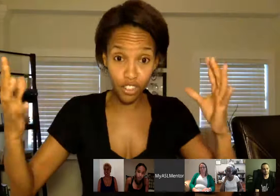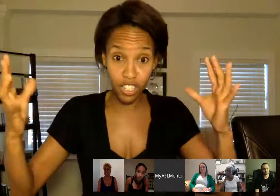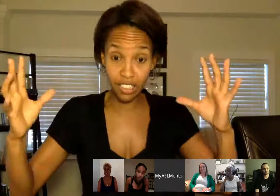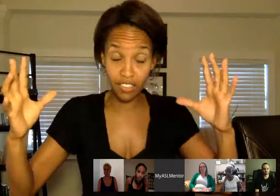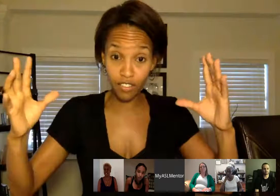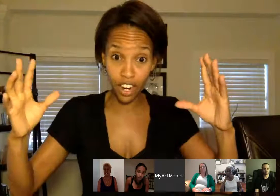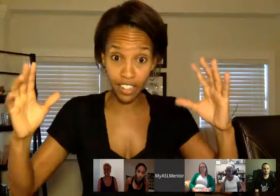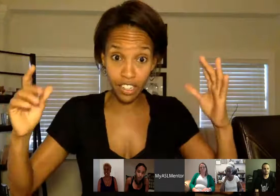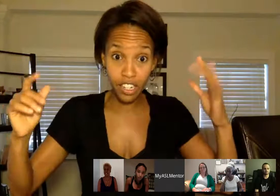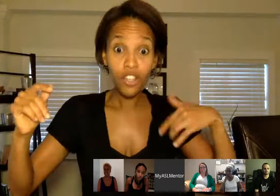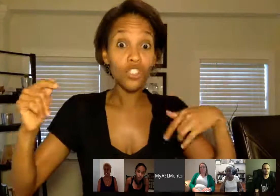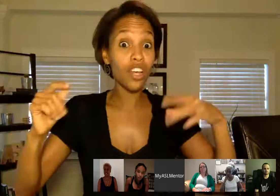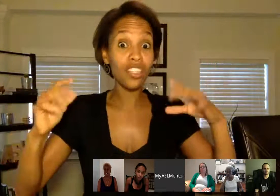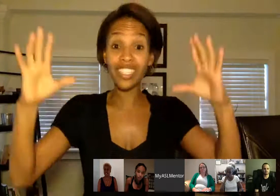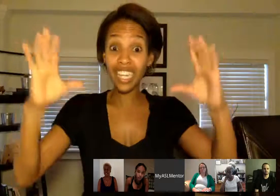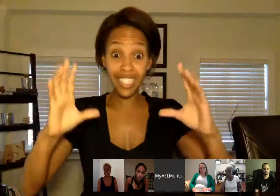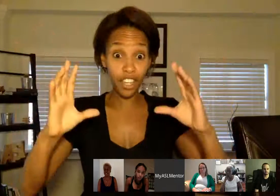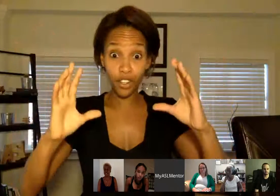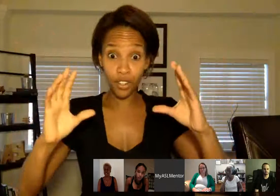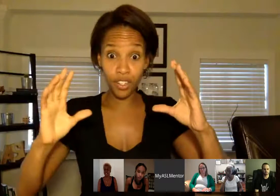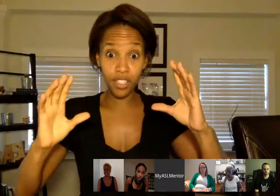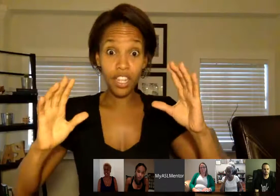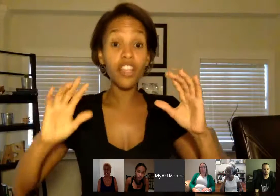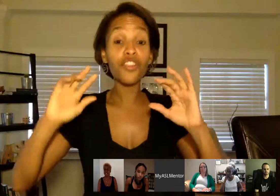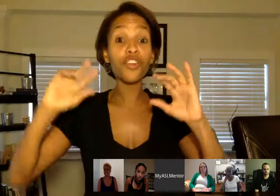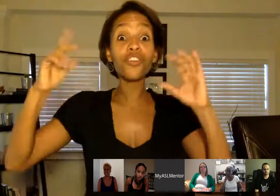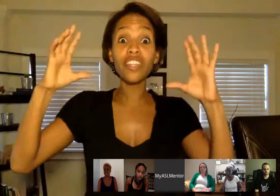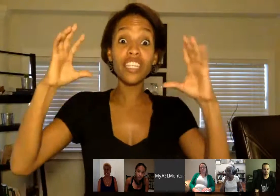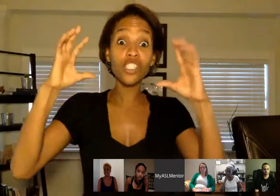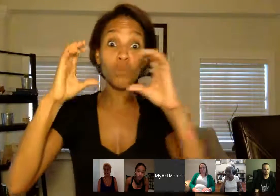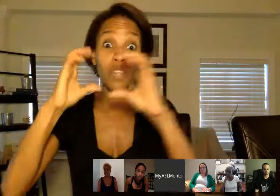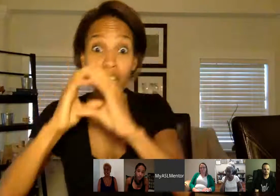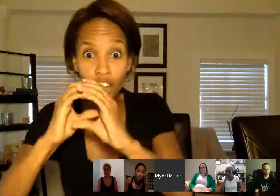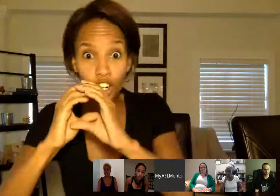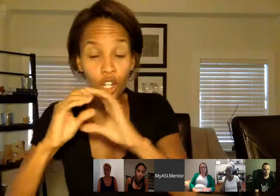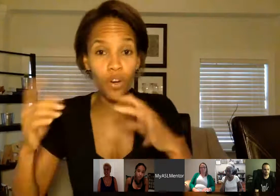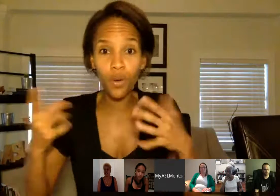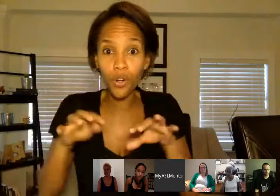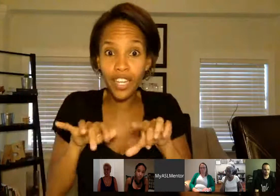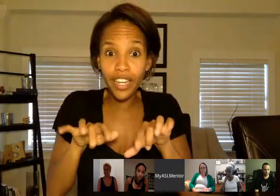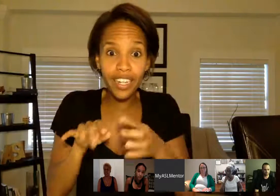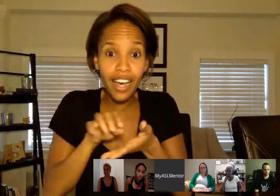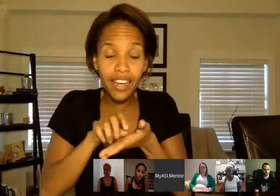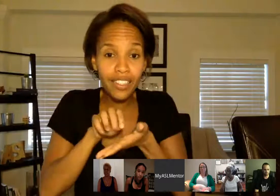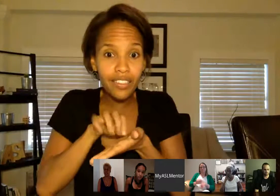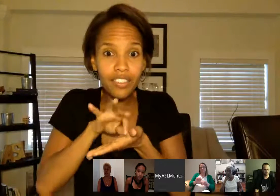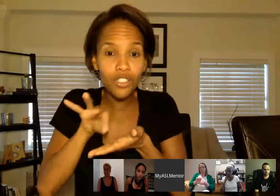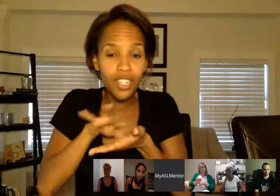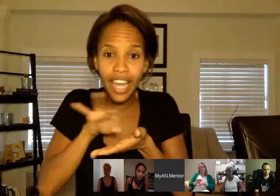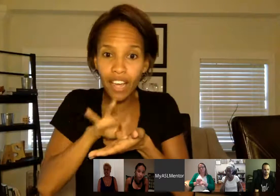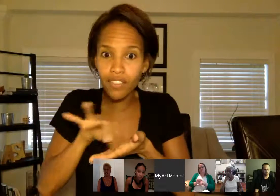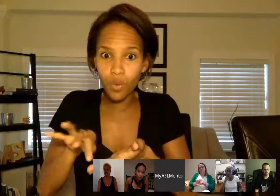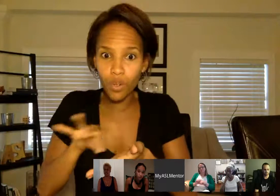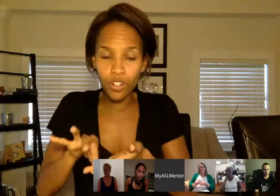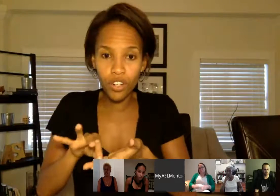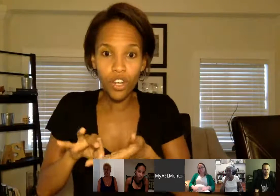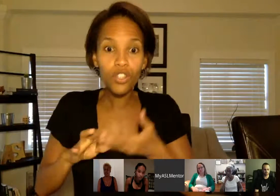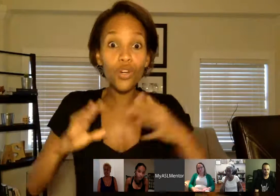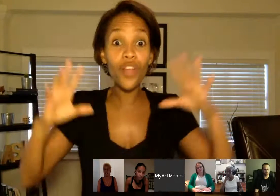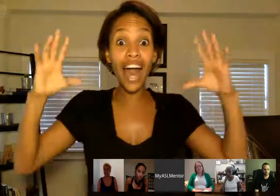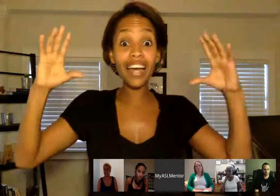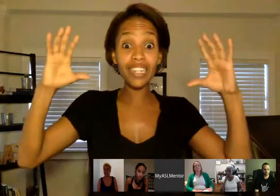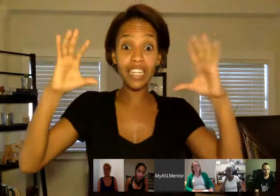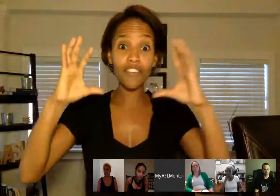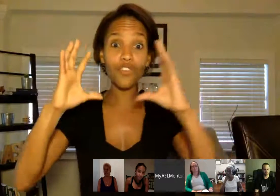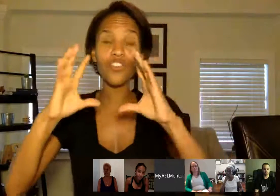college scene, right? So that's the second thing you notice. And the third thing, they zoom in on her, what, working at a desk, doing accounting work.